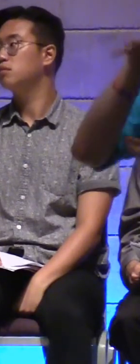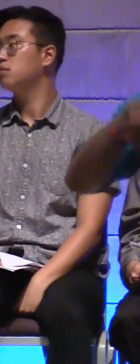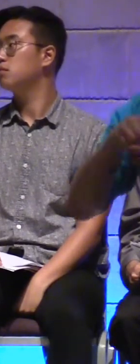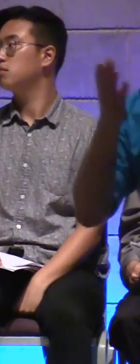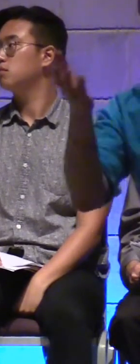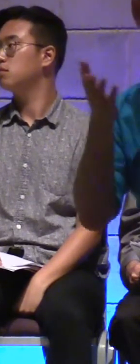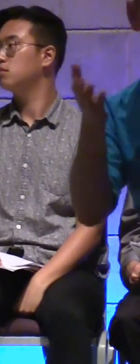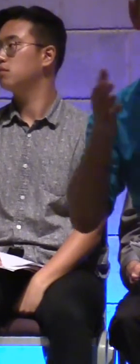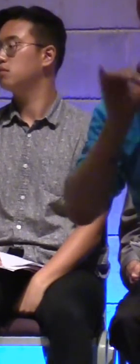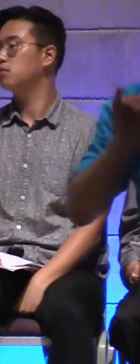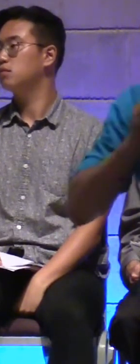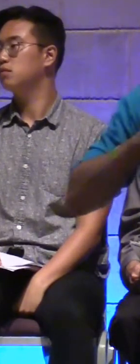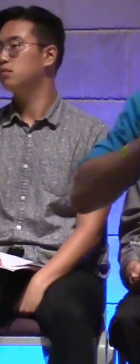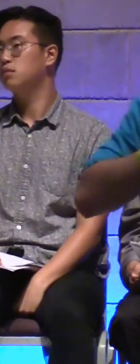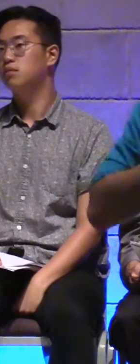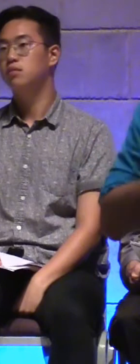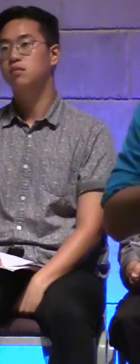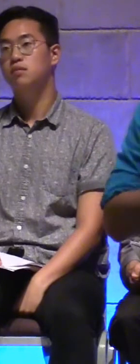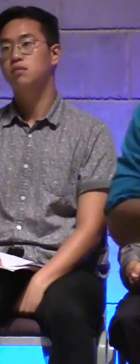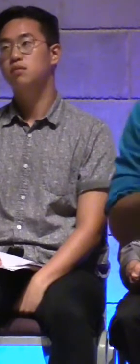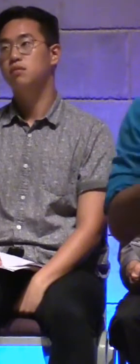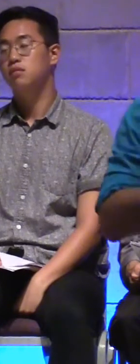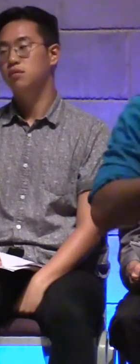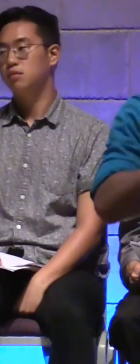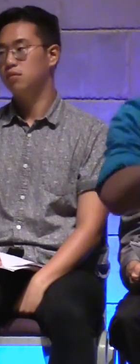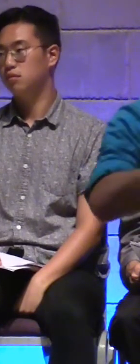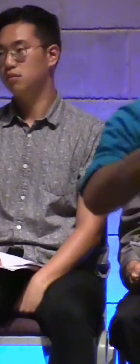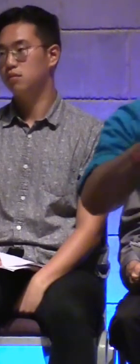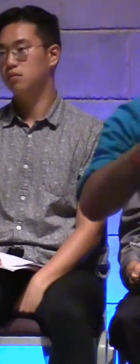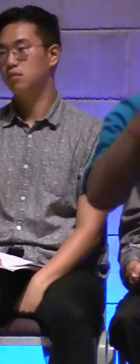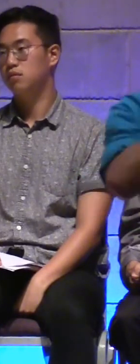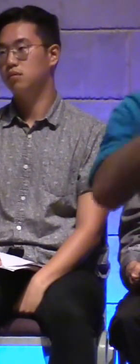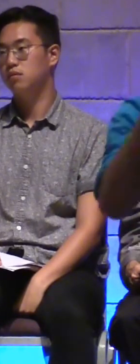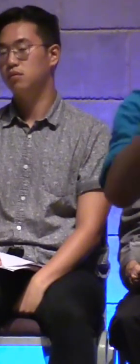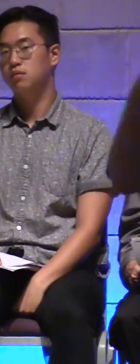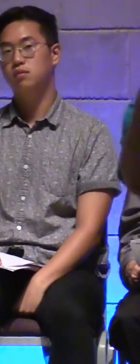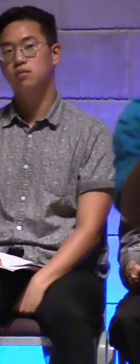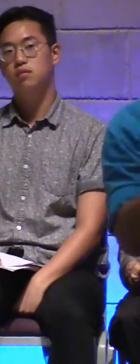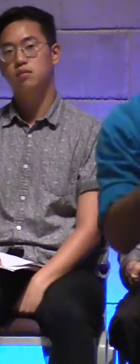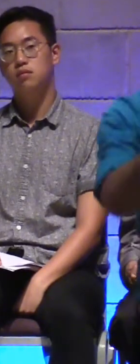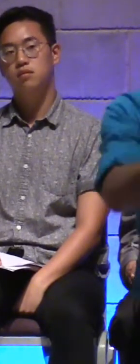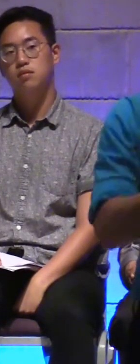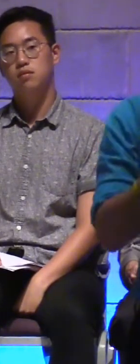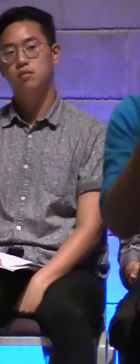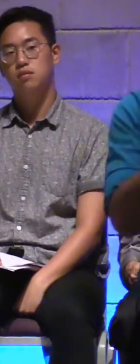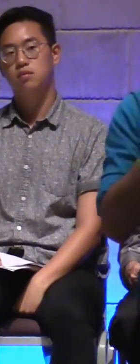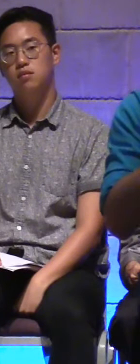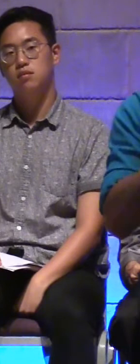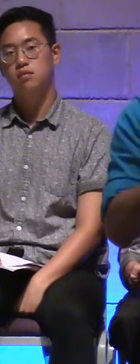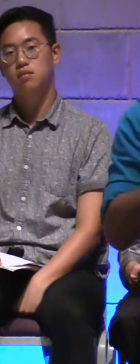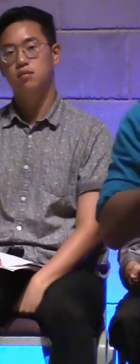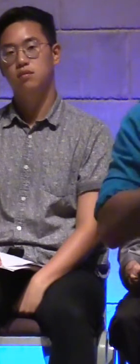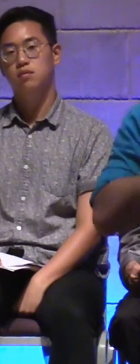many voices and make something beautiful from many strands of tradition. So that I invite